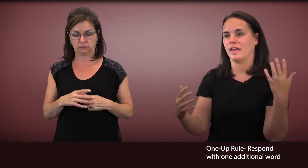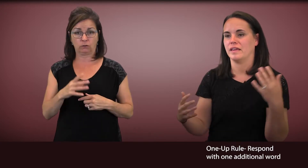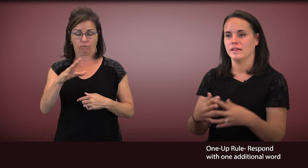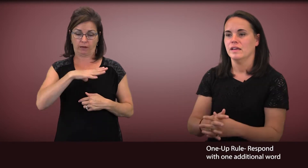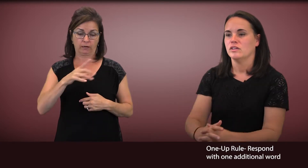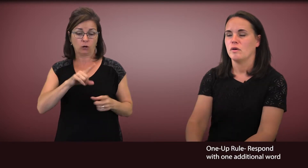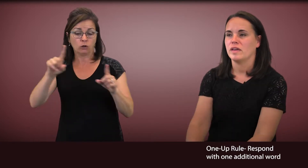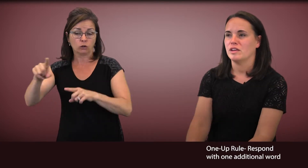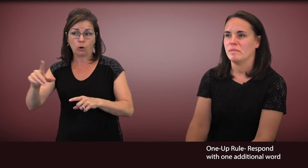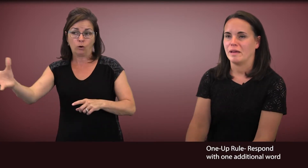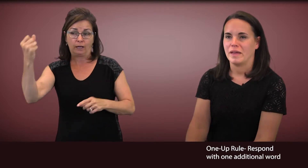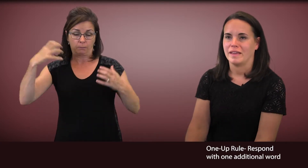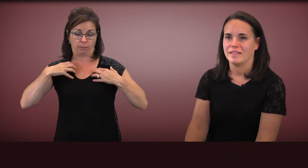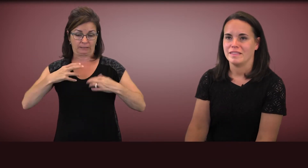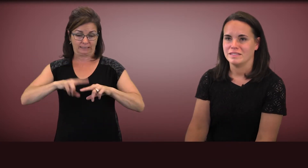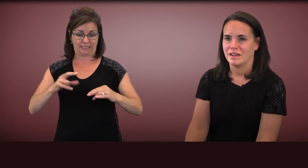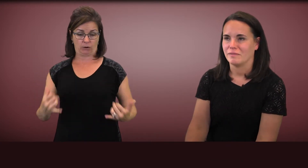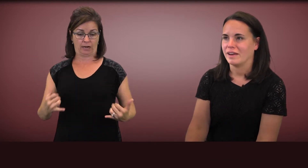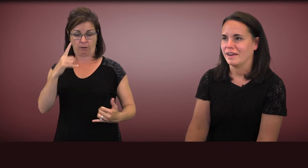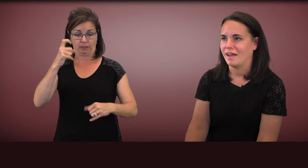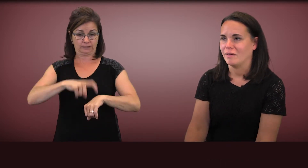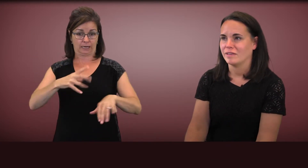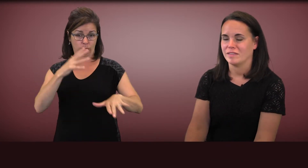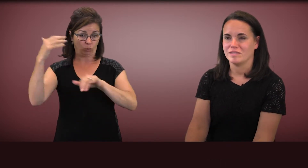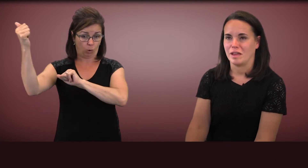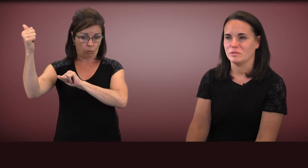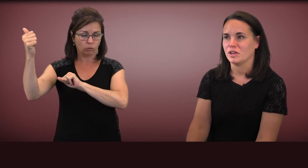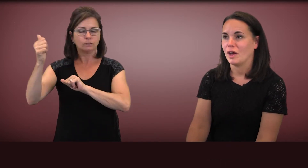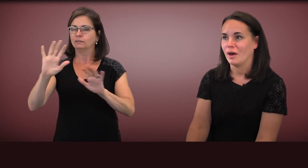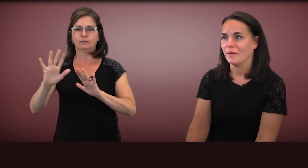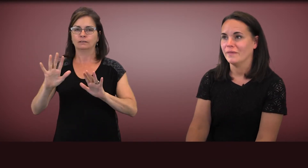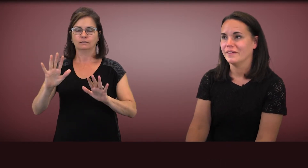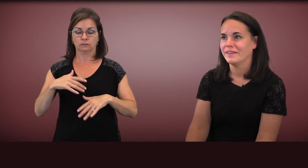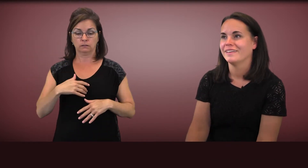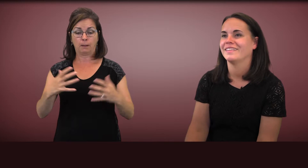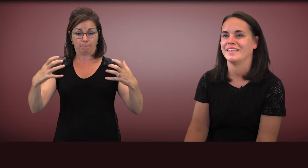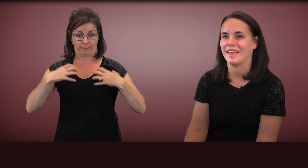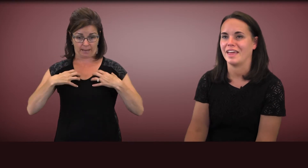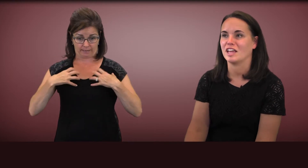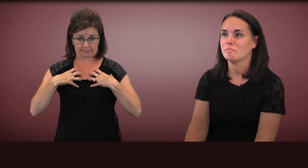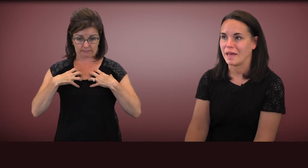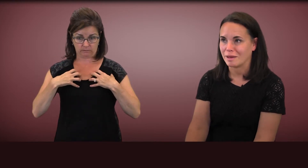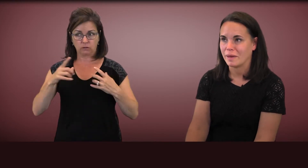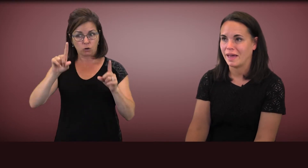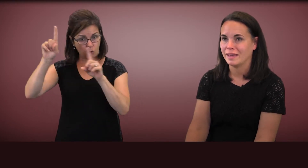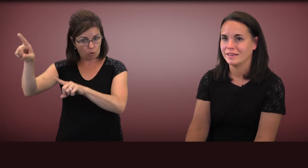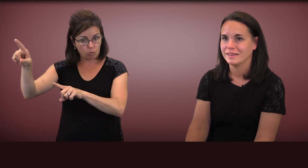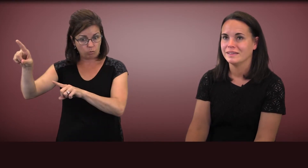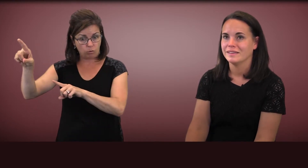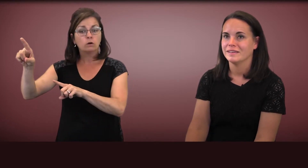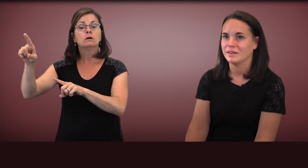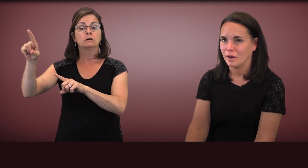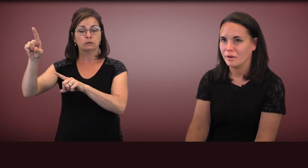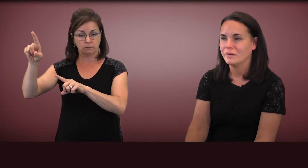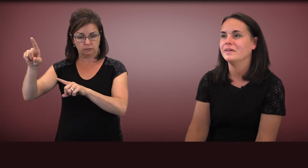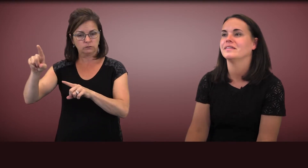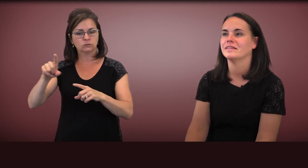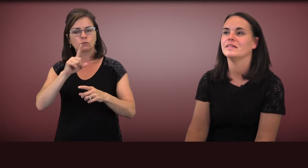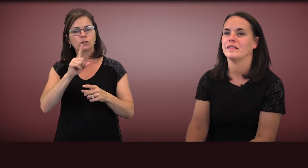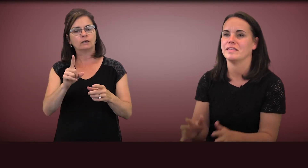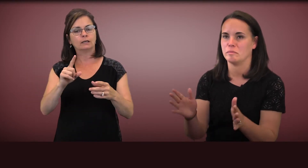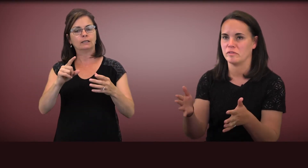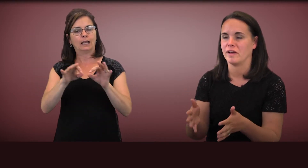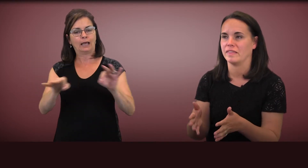of saying, go get your backpack and sit down right now because it's time to go, saying backpack,